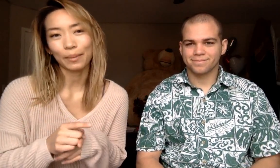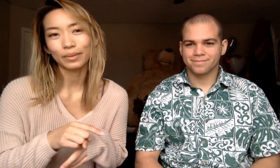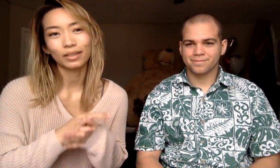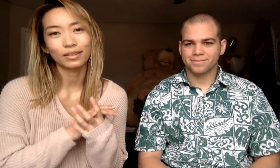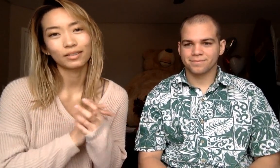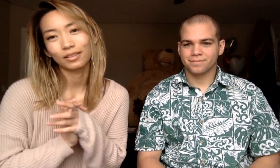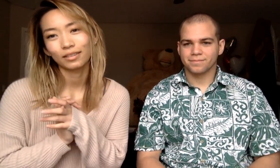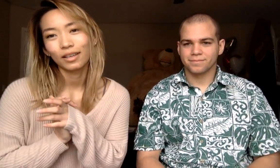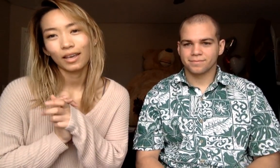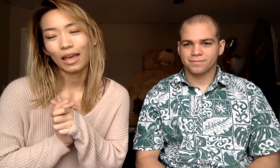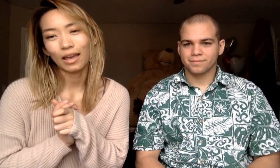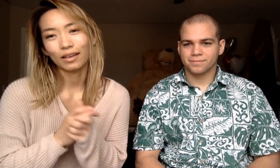happen, and